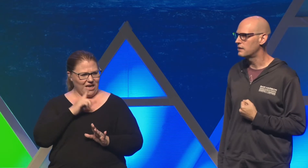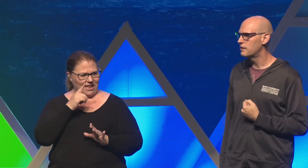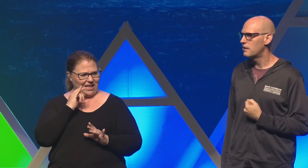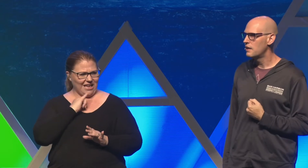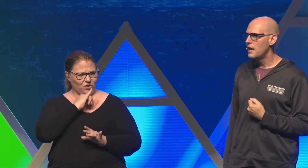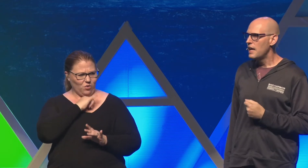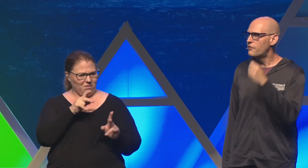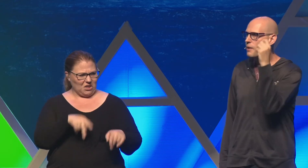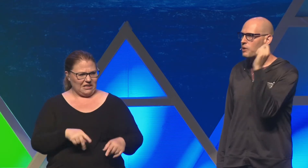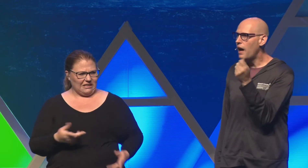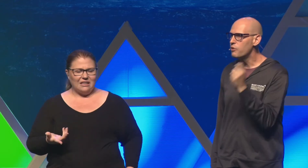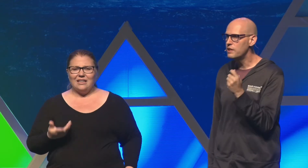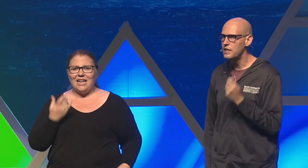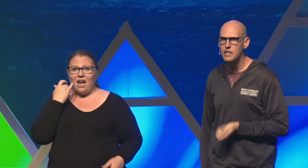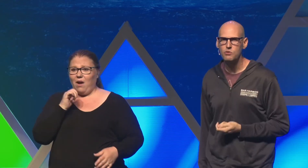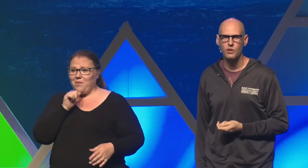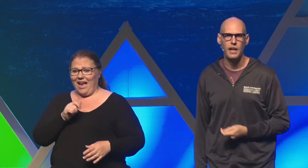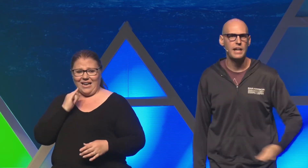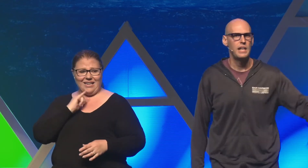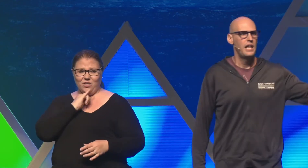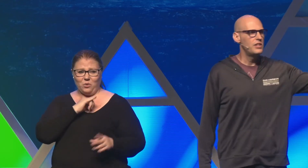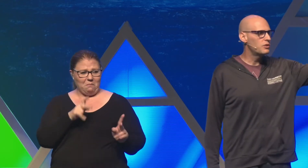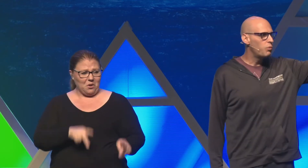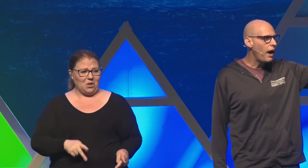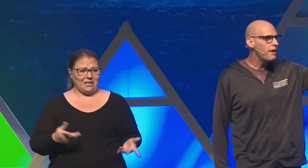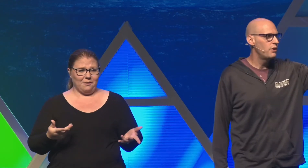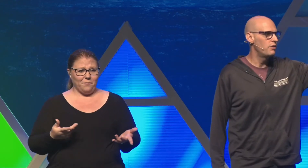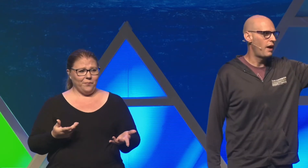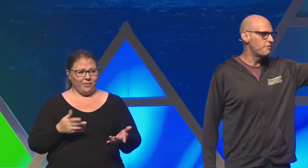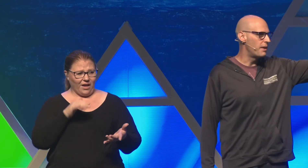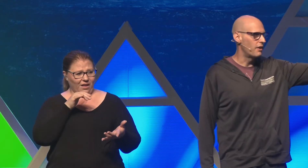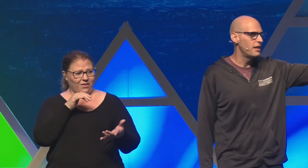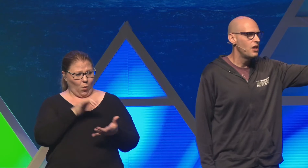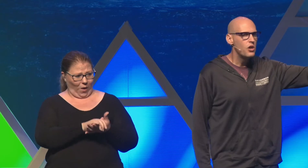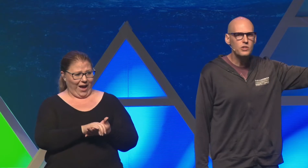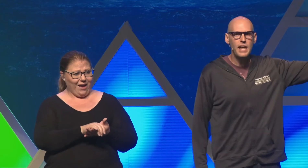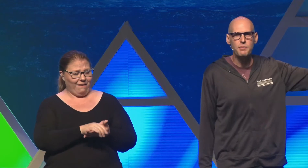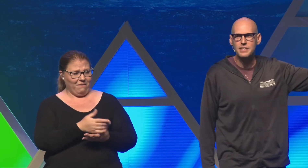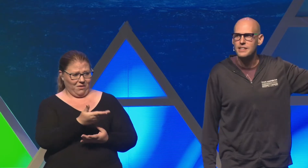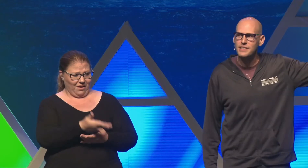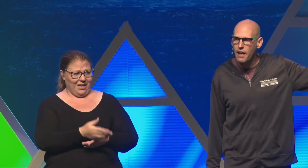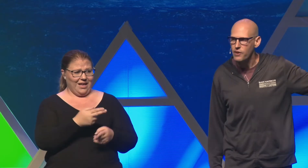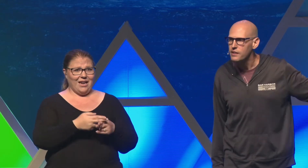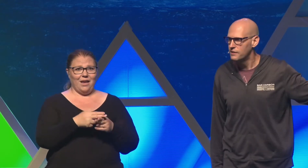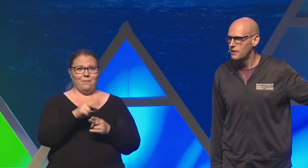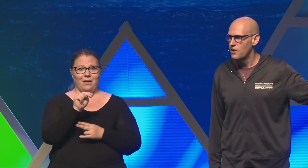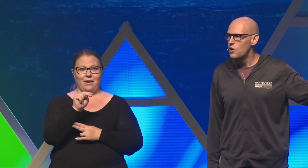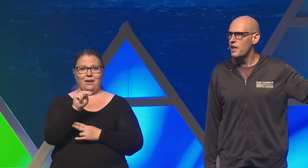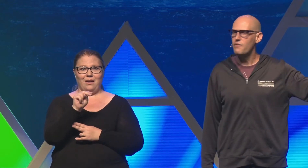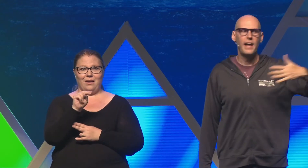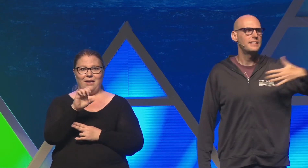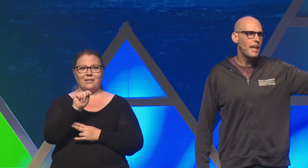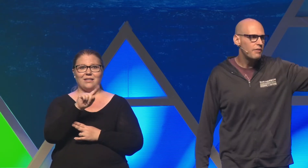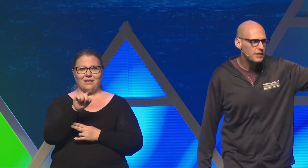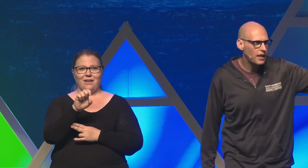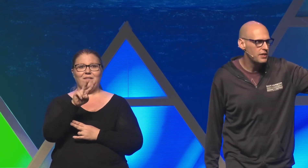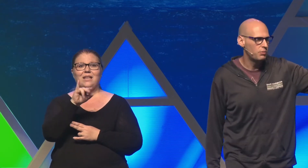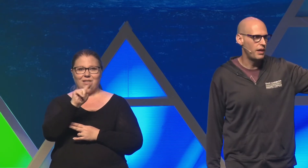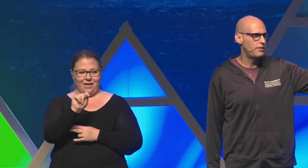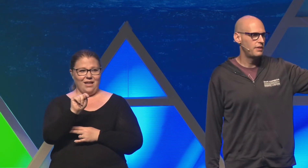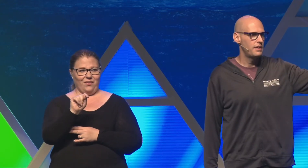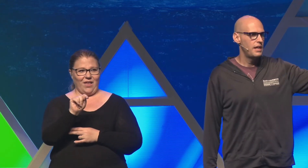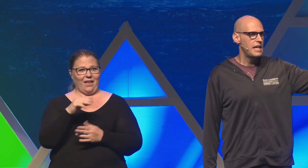Israelite? And if I'm not really an Israelite, this wife who I've married, whose name is Nitzevet, who they've had 7